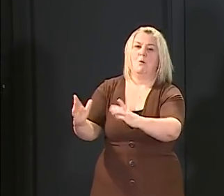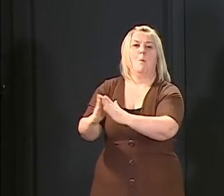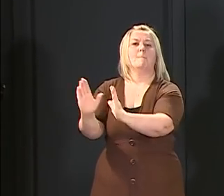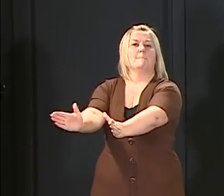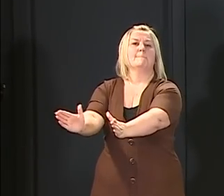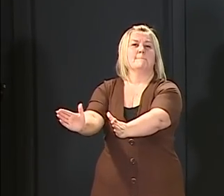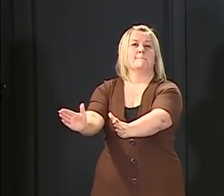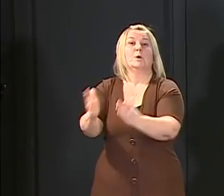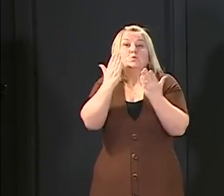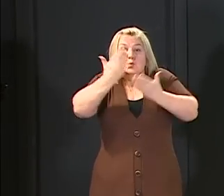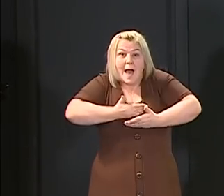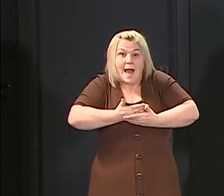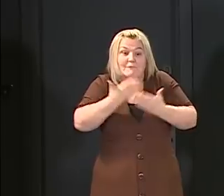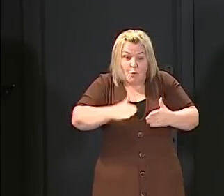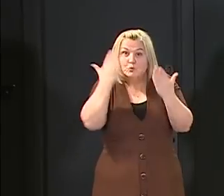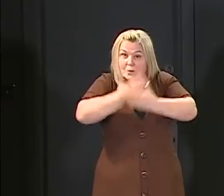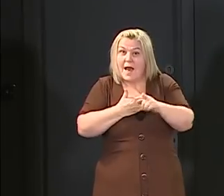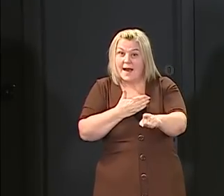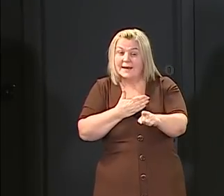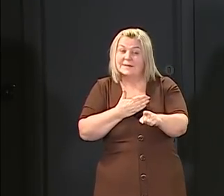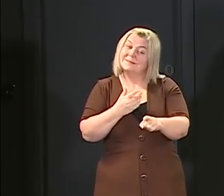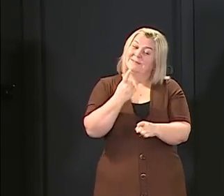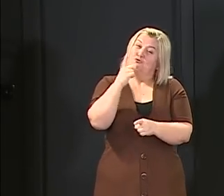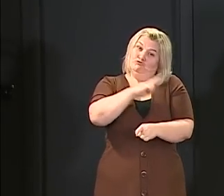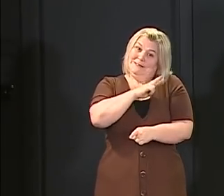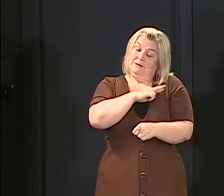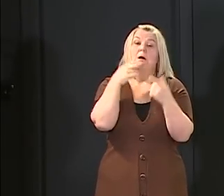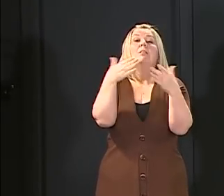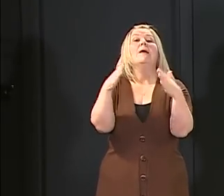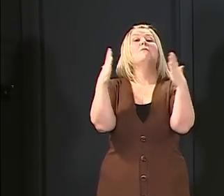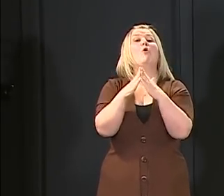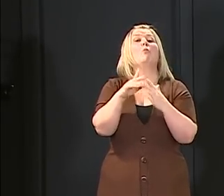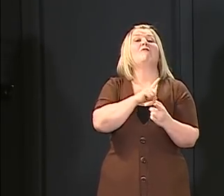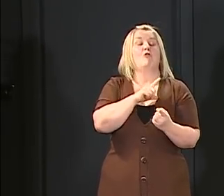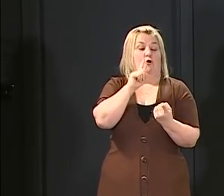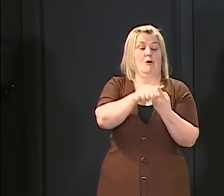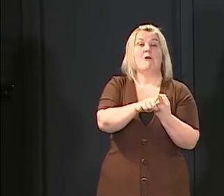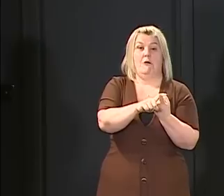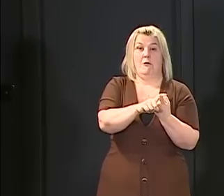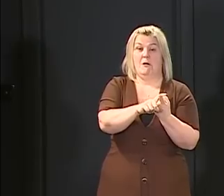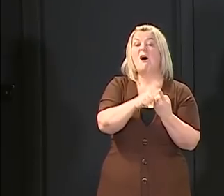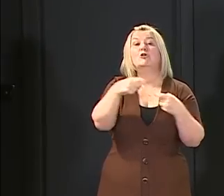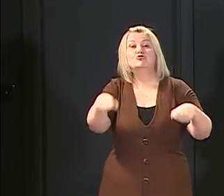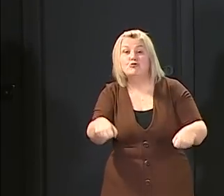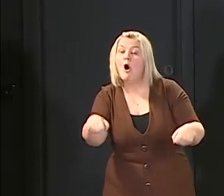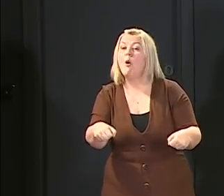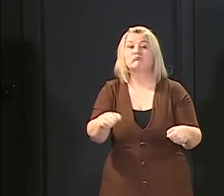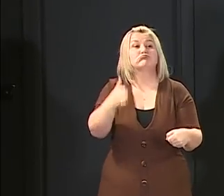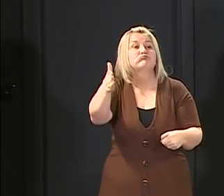tonight, the only permissible reasons to leave your home are as follows. Firstly, to shop for